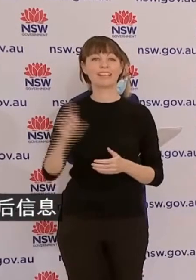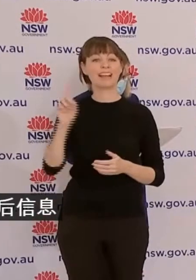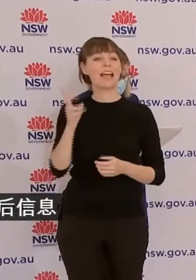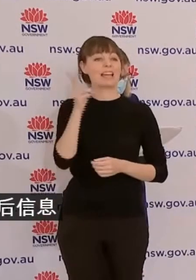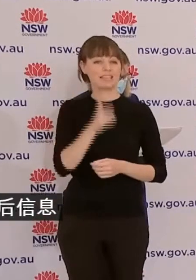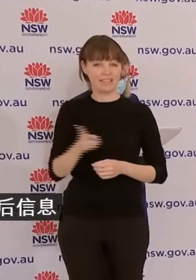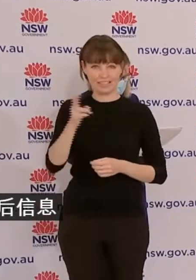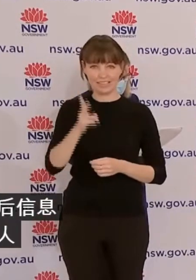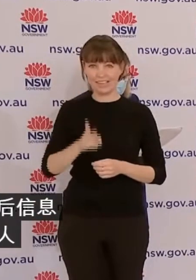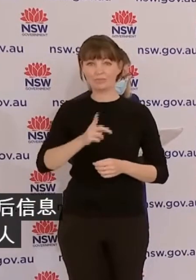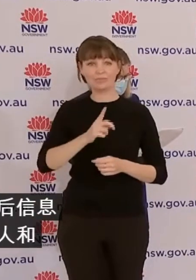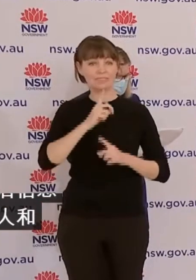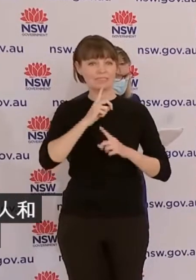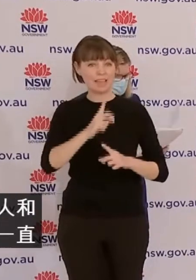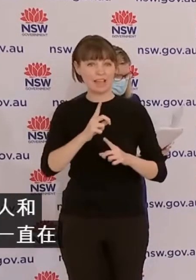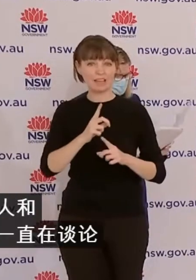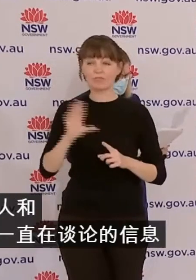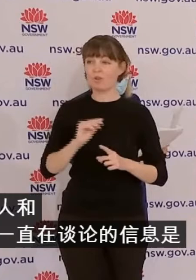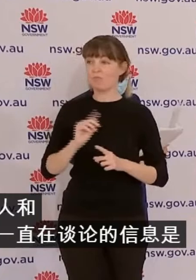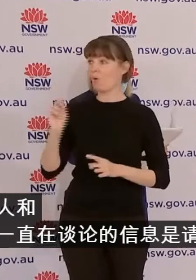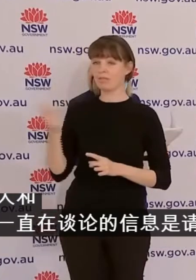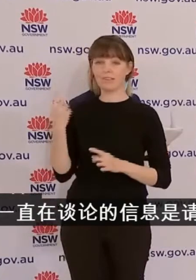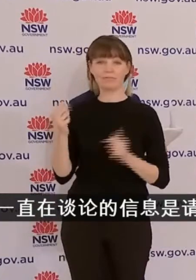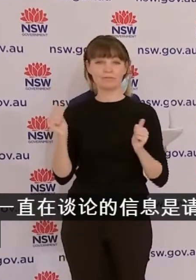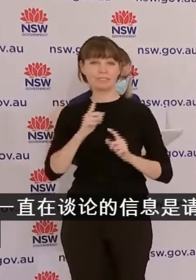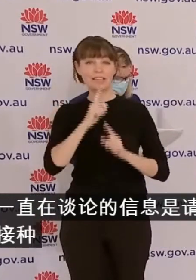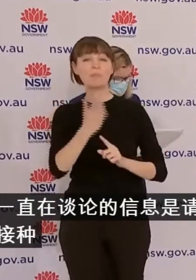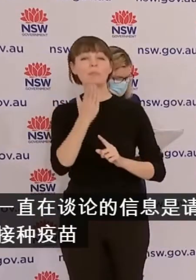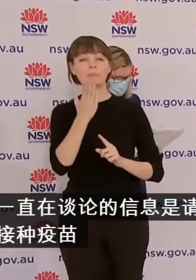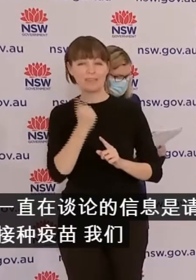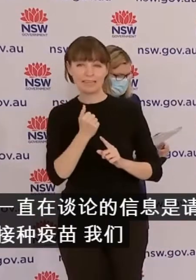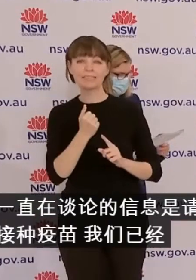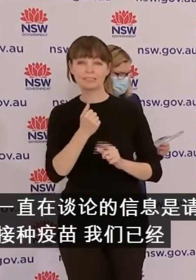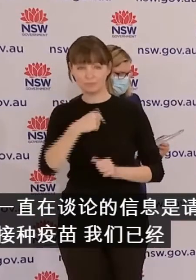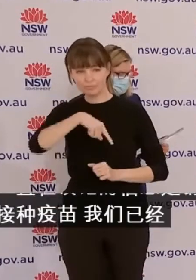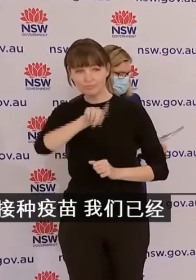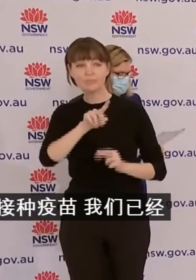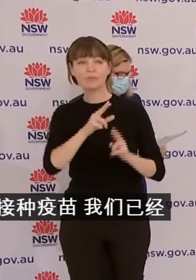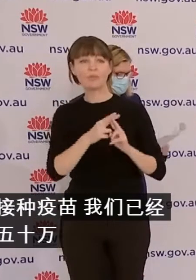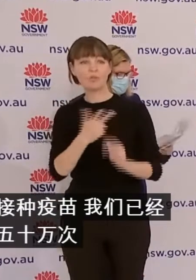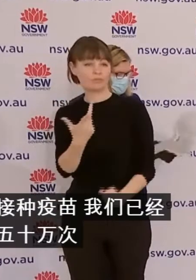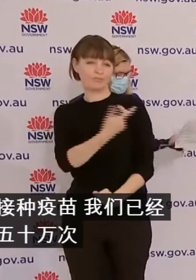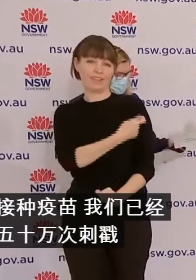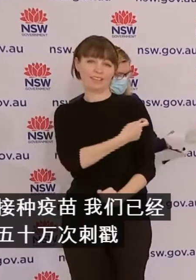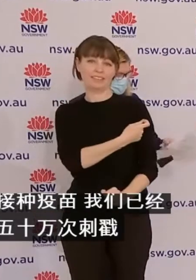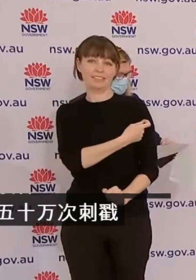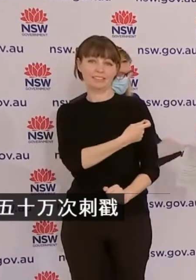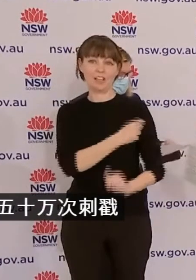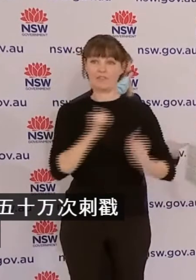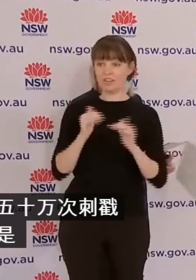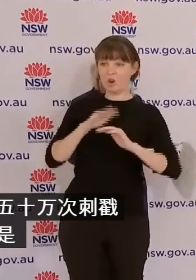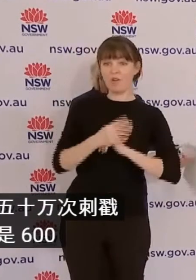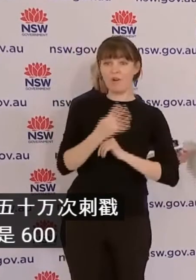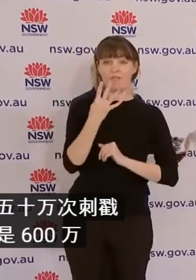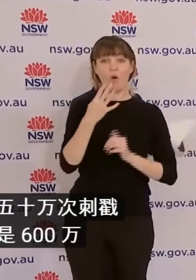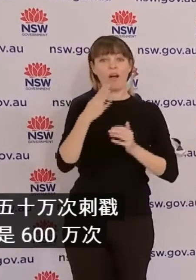that Dr Chant, myself, the Minister and all of us have been talking about is please come forward and get vaccinated. We have passed the 4.5 million jabs. We have a target